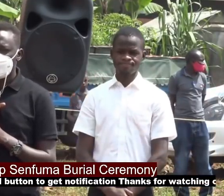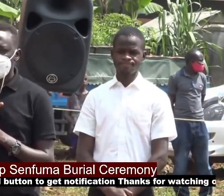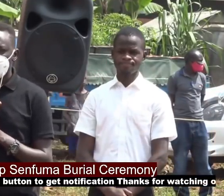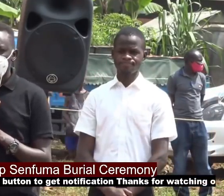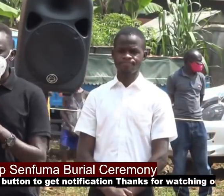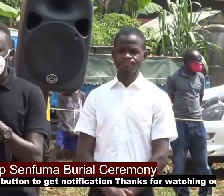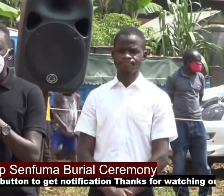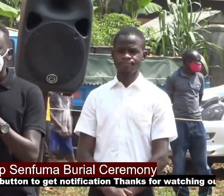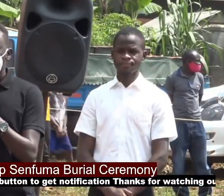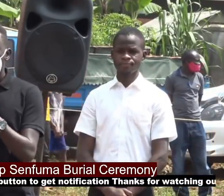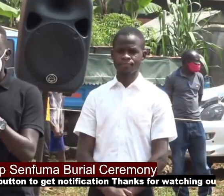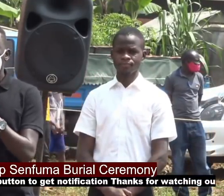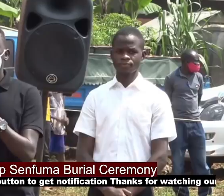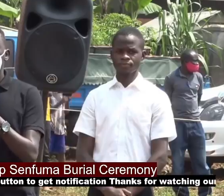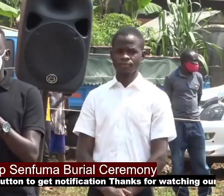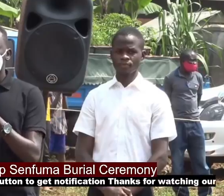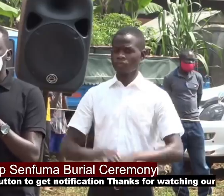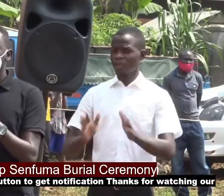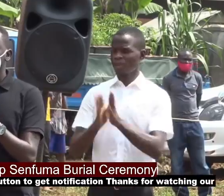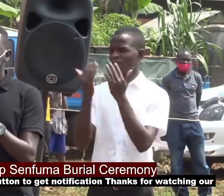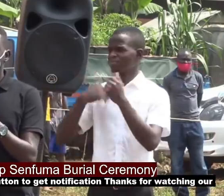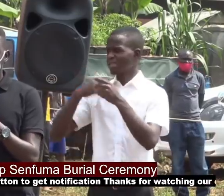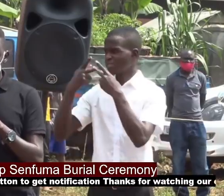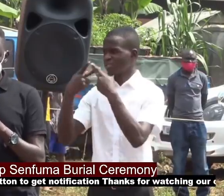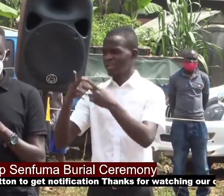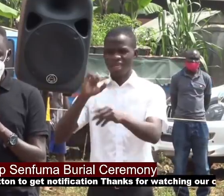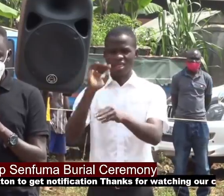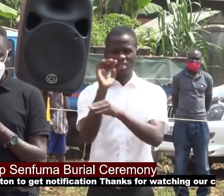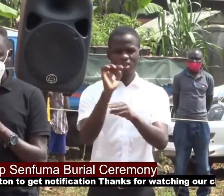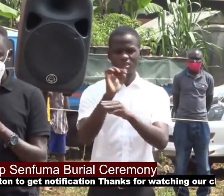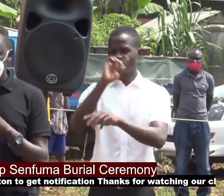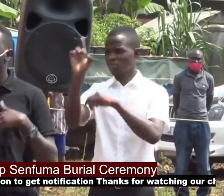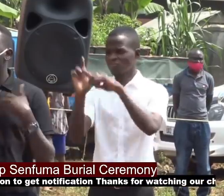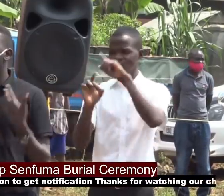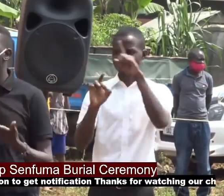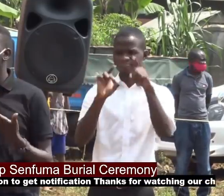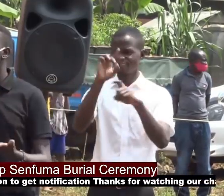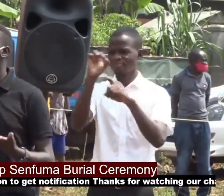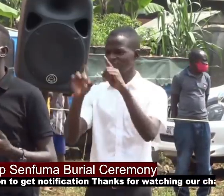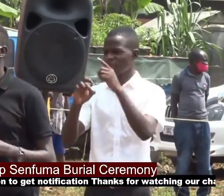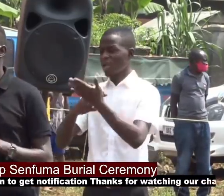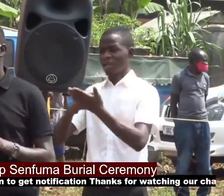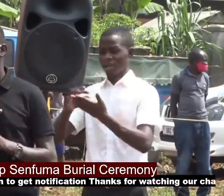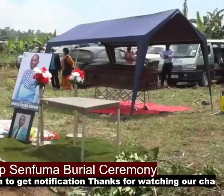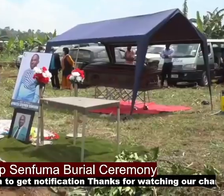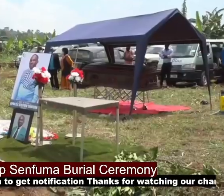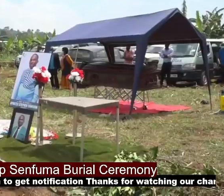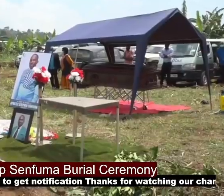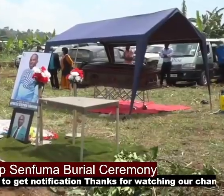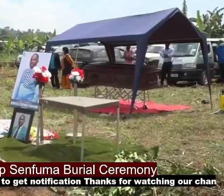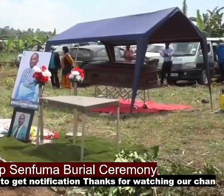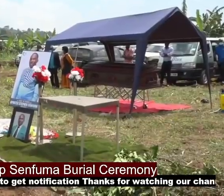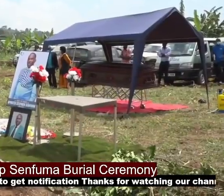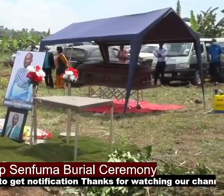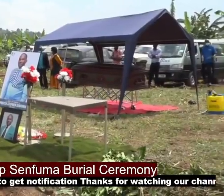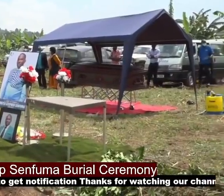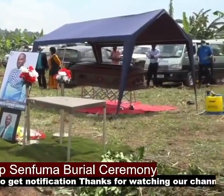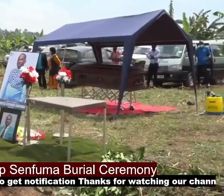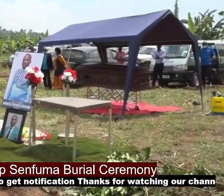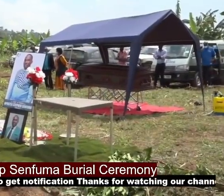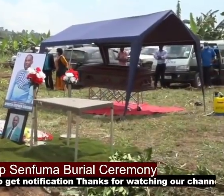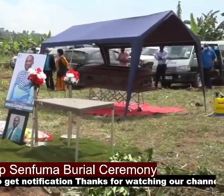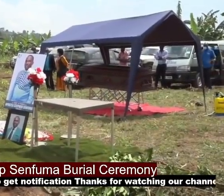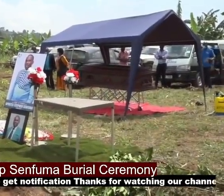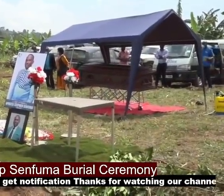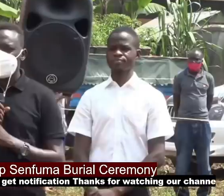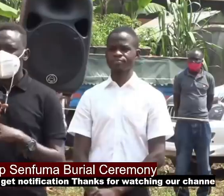young. Natandika okwebuuza ebibuuzo eby'omwoyo. I started asking myself